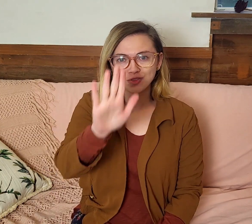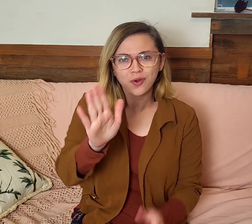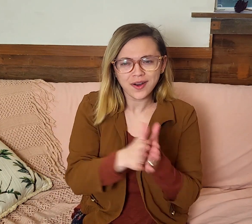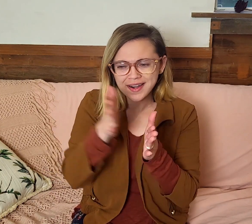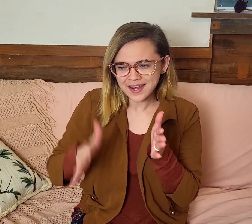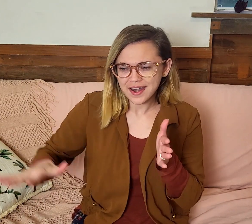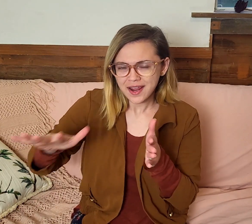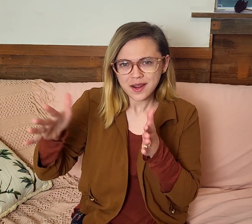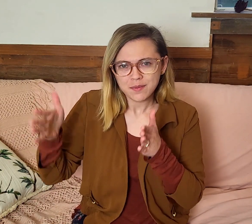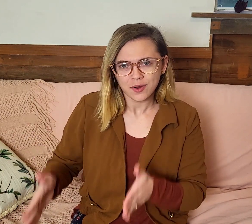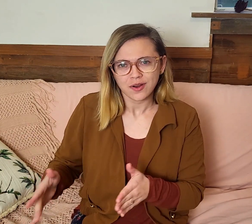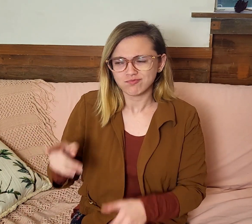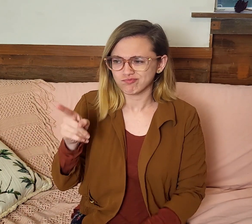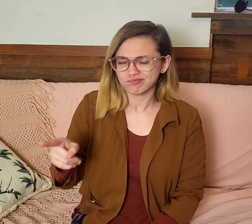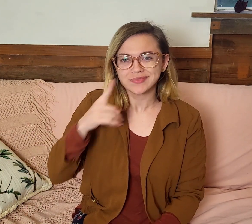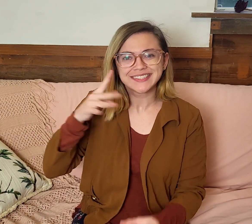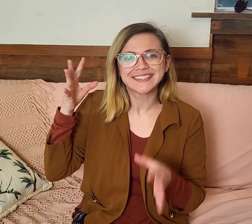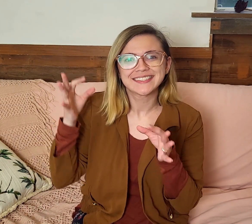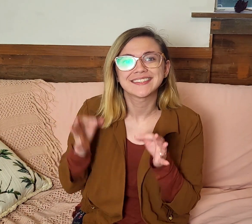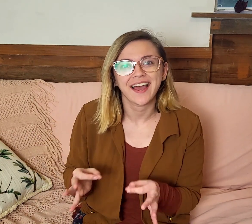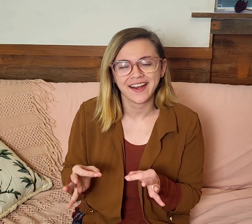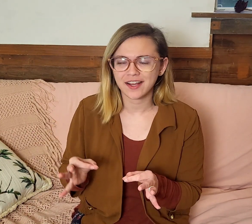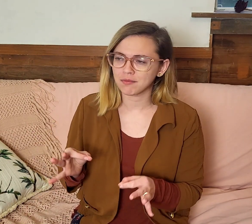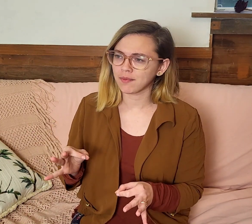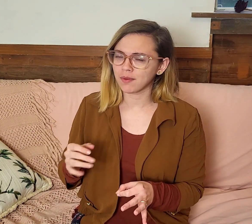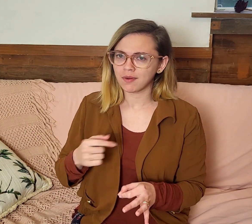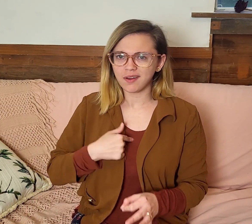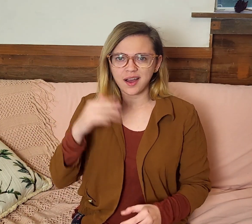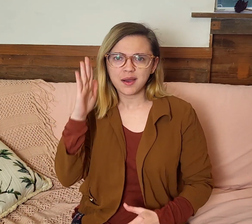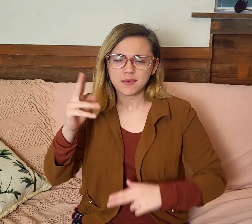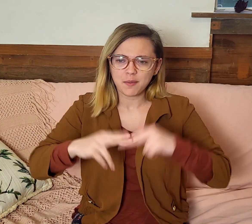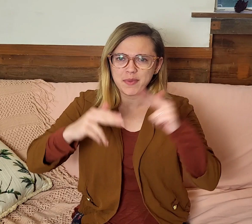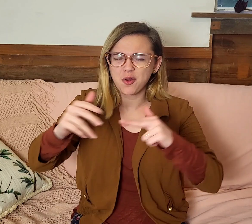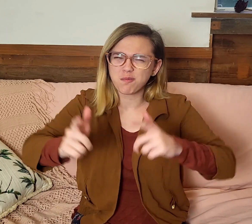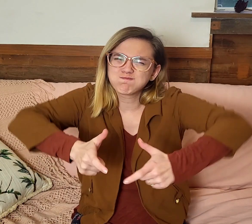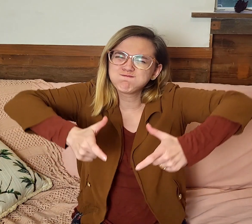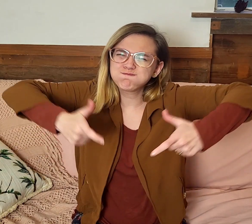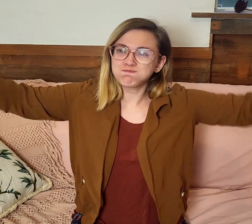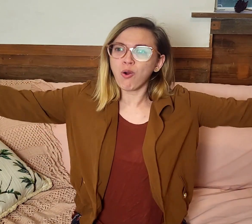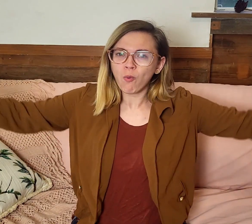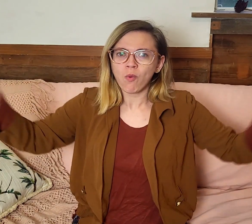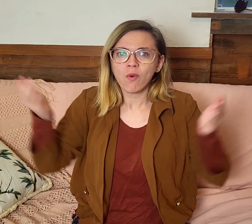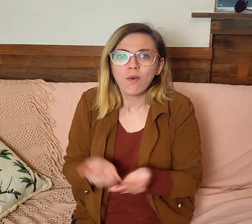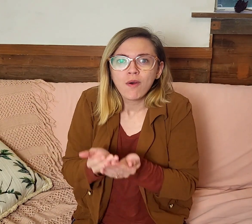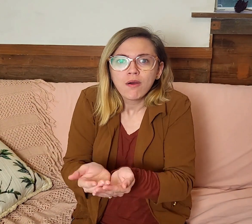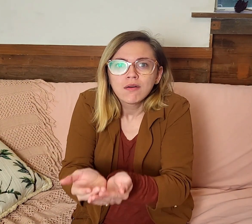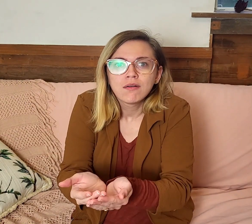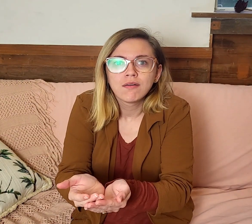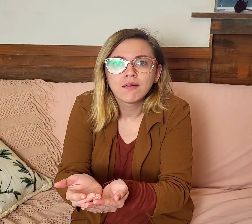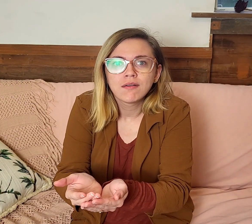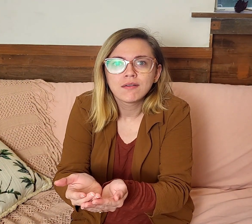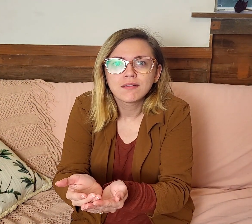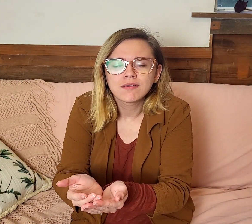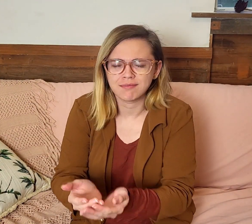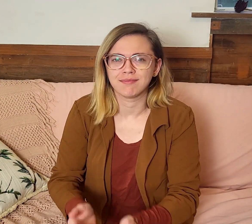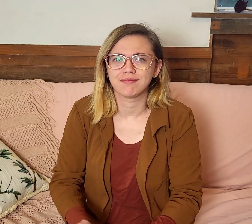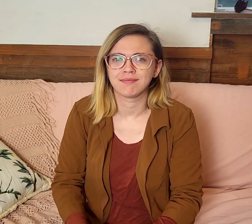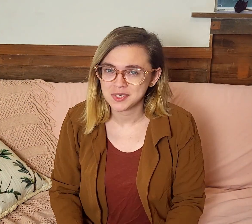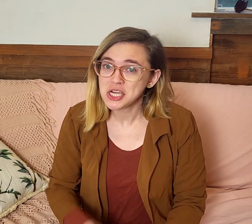Imagine your next door neighbor decides, I'm going to build a ginormous boat. Not